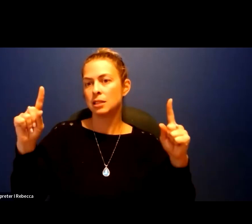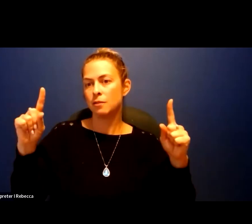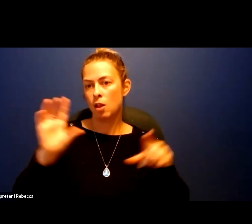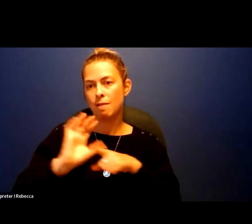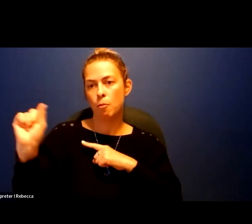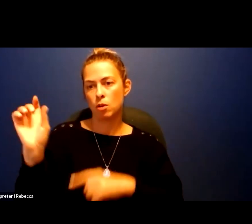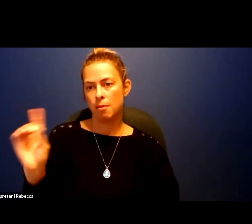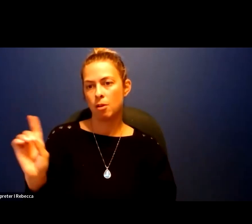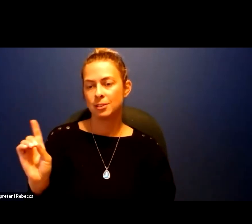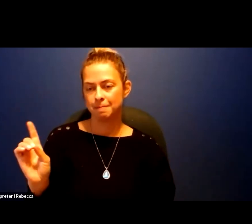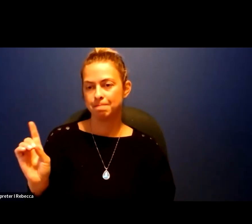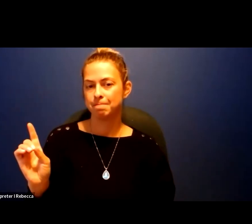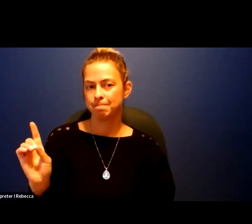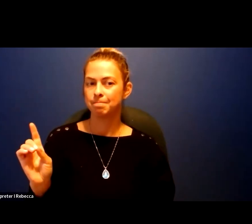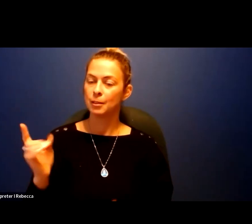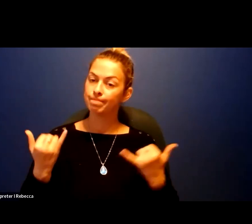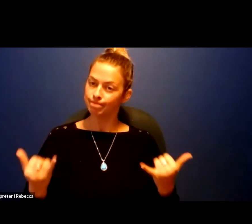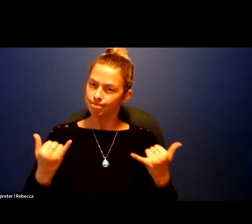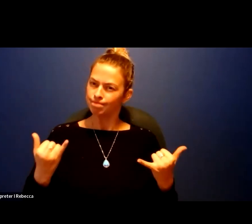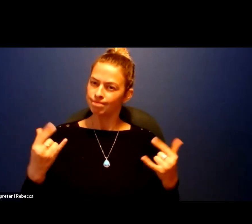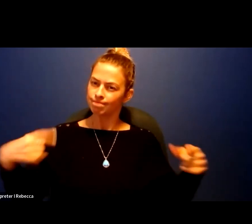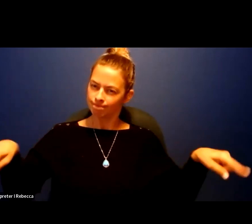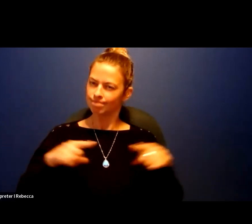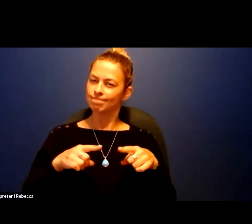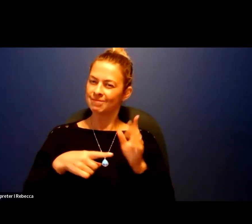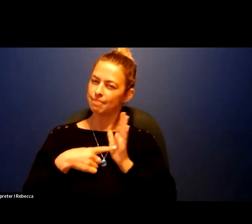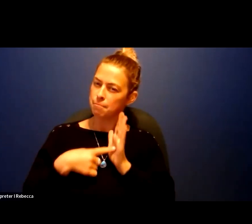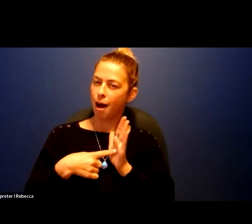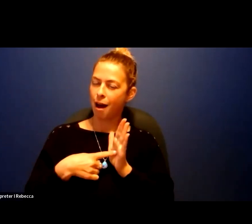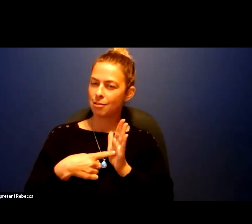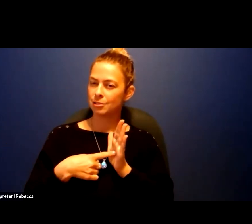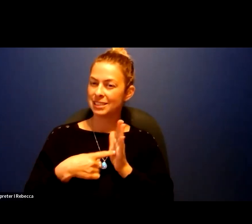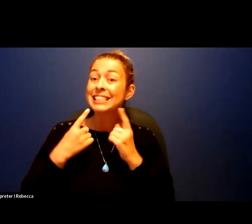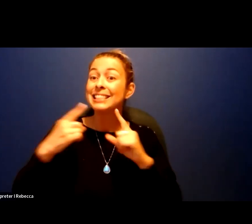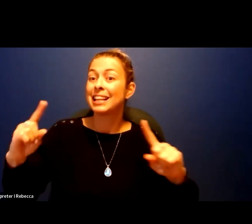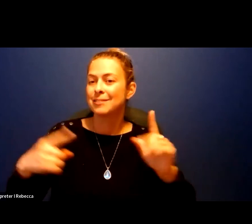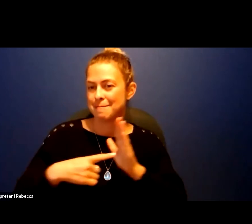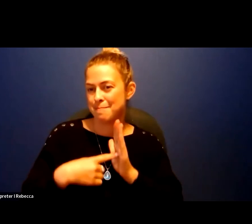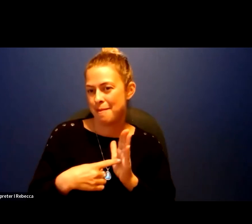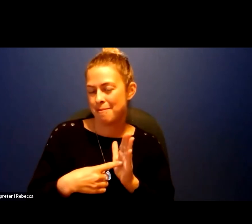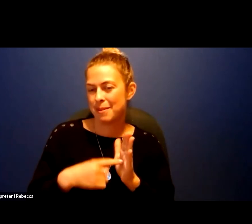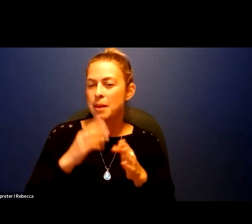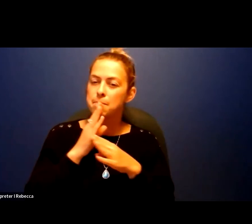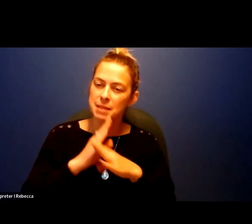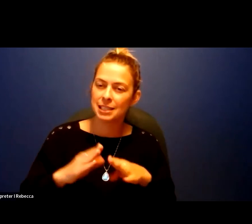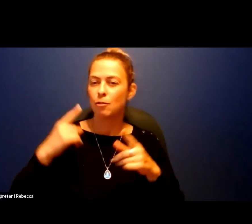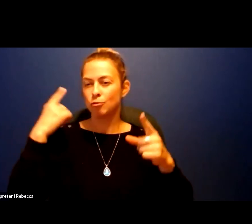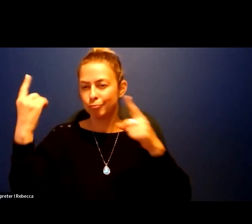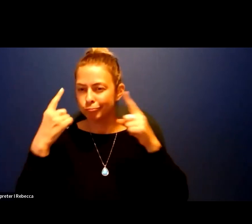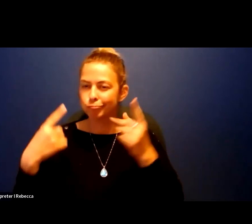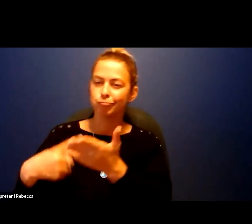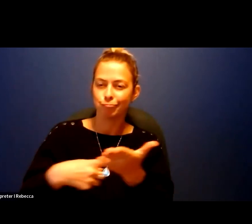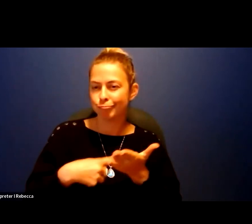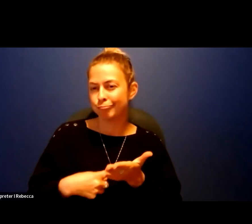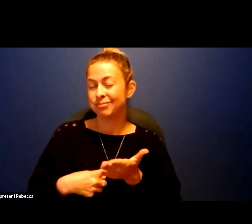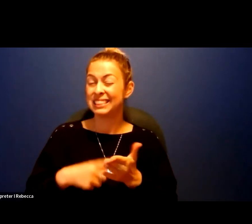democracy. And we have modeled right here today a successful example of peaceful deliberation of very difficult and